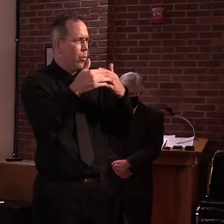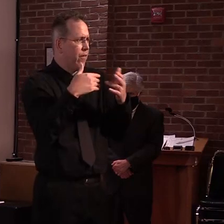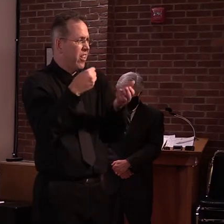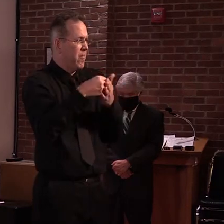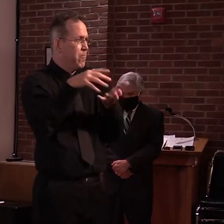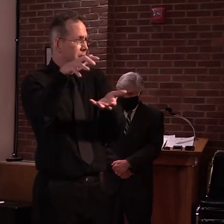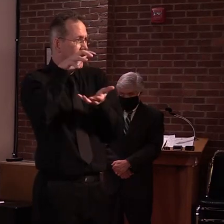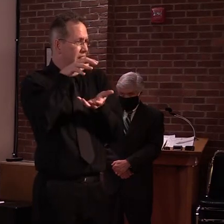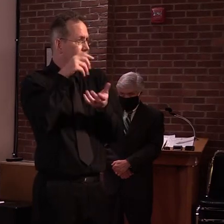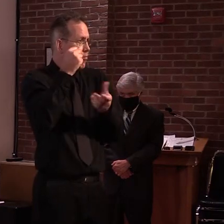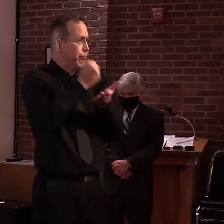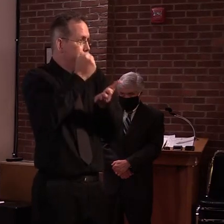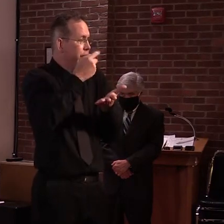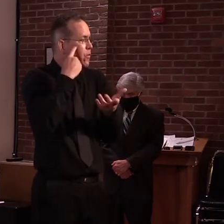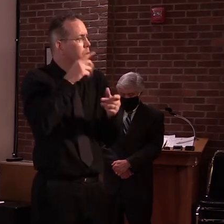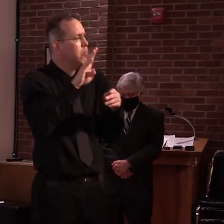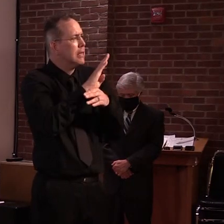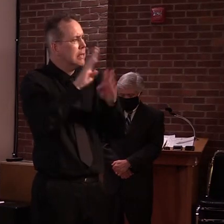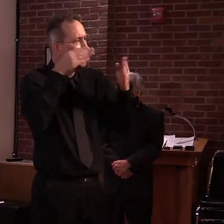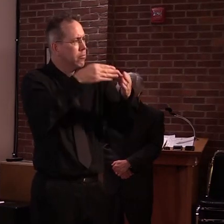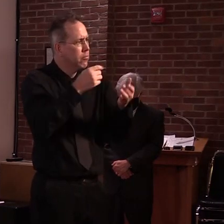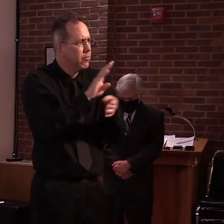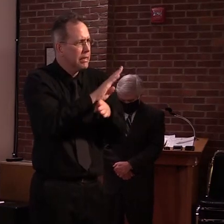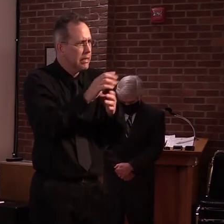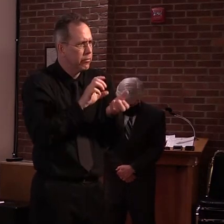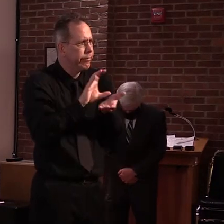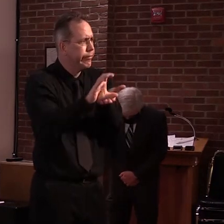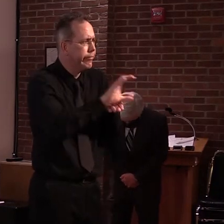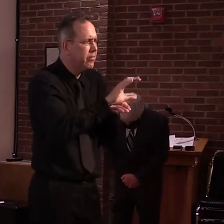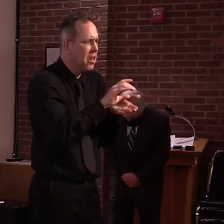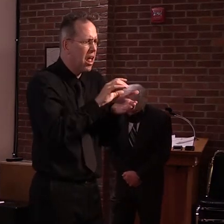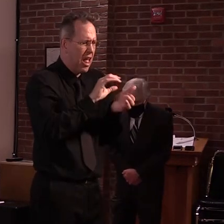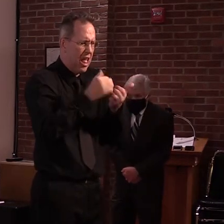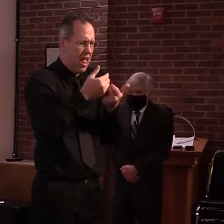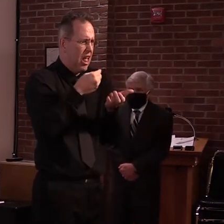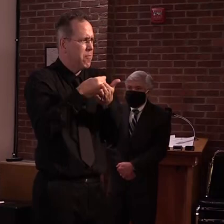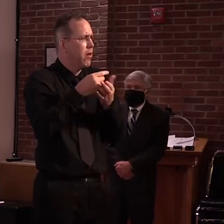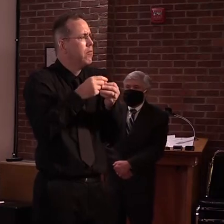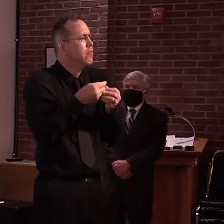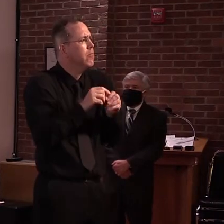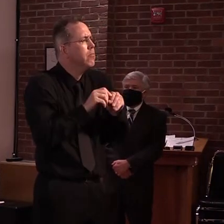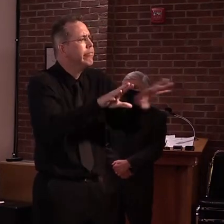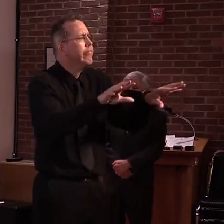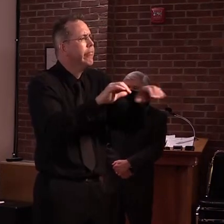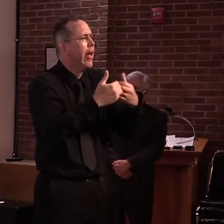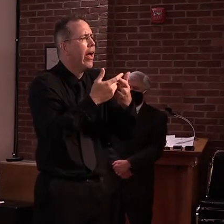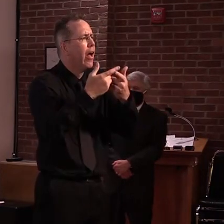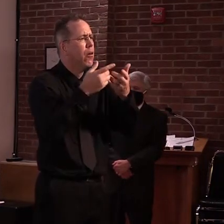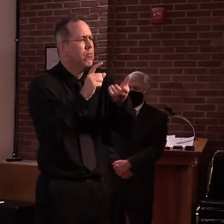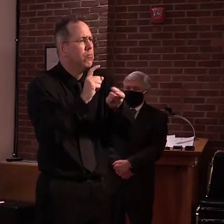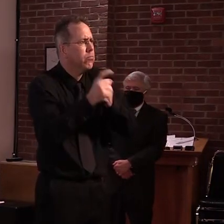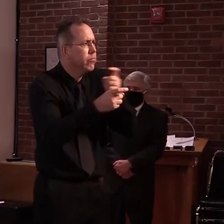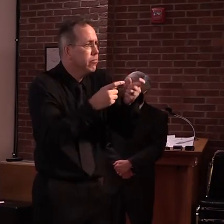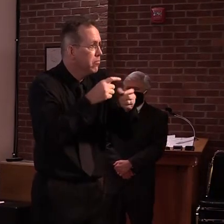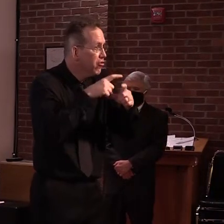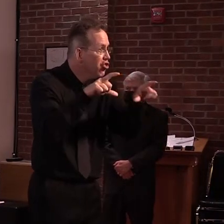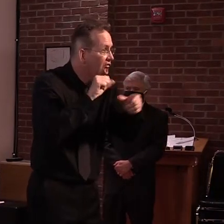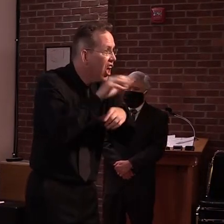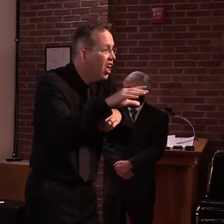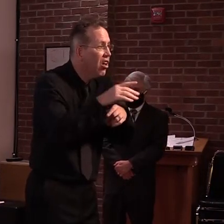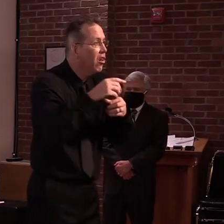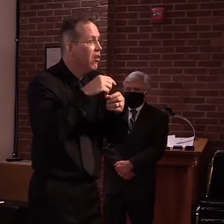this to Commissioner Goldstein, who has really worked the details out with this. So she's right here. Thank you.